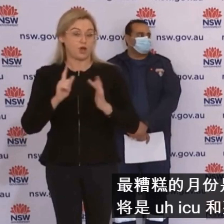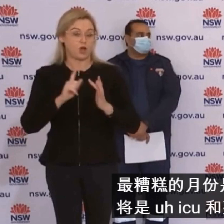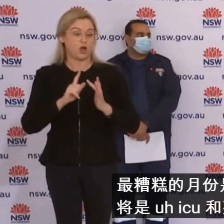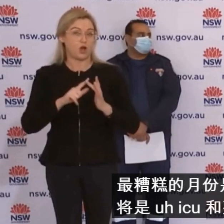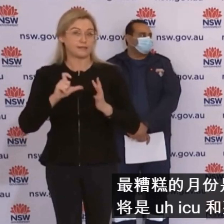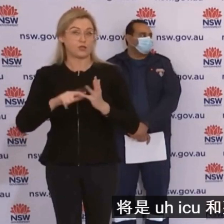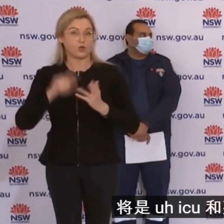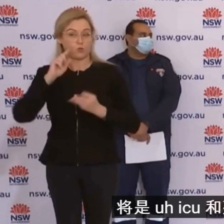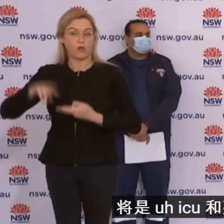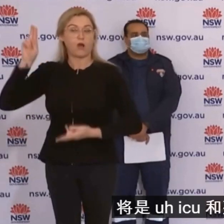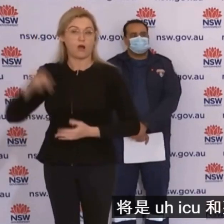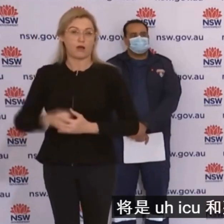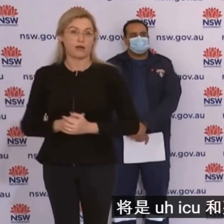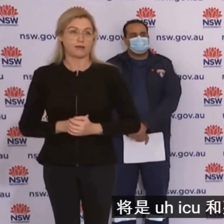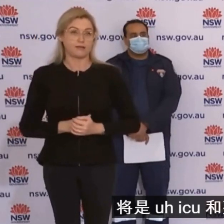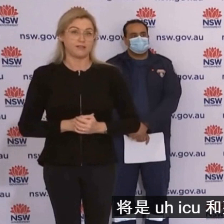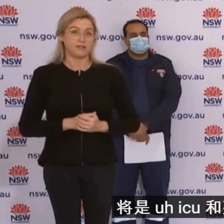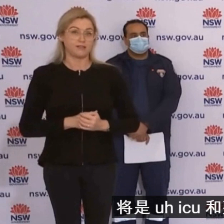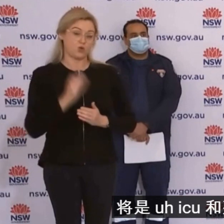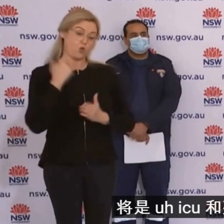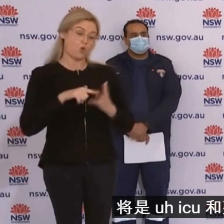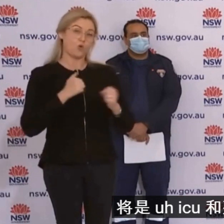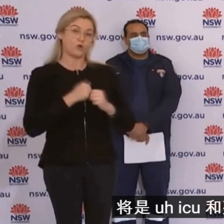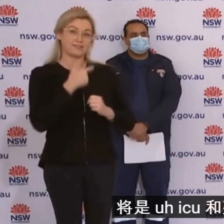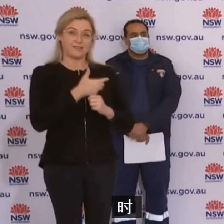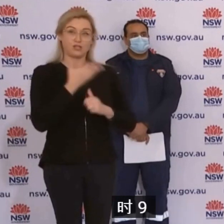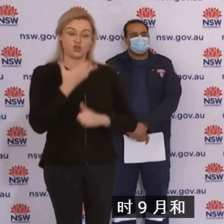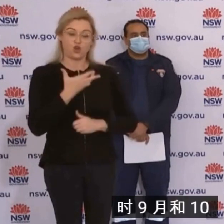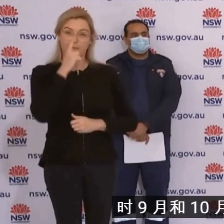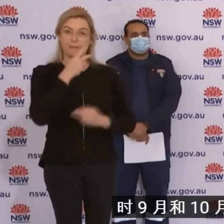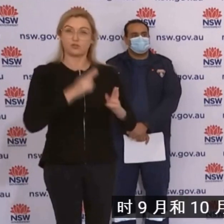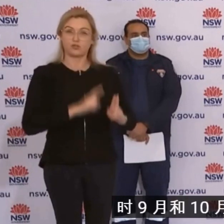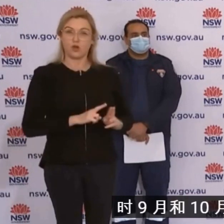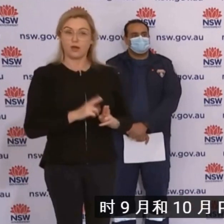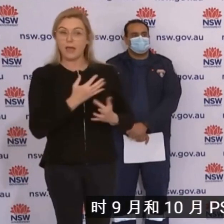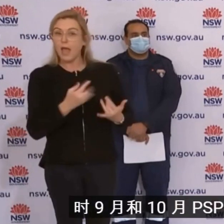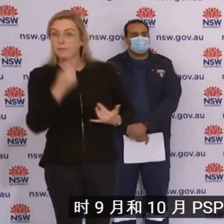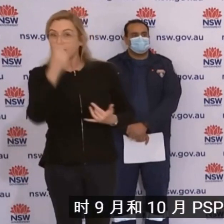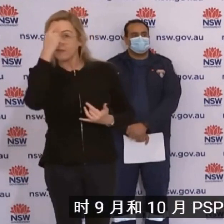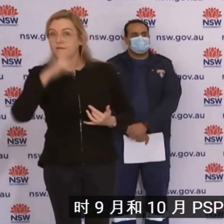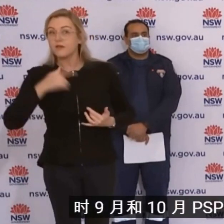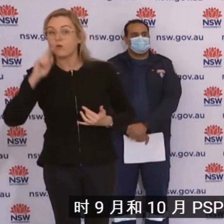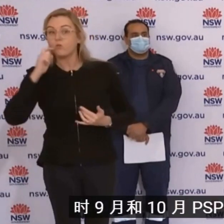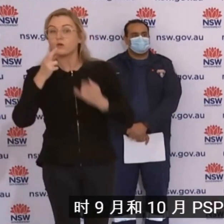peak, how much higher than 79 will the monthly deaths be in September and